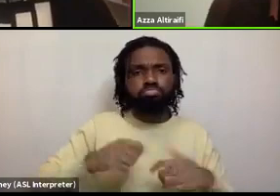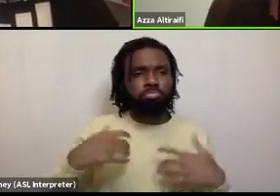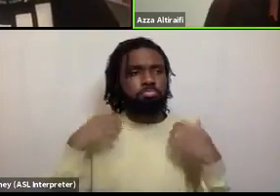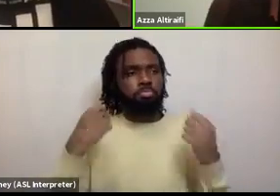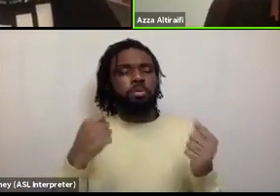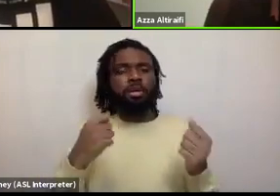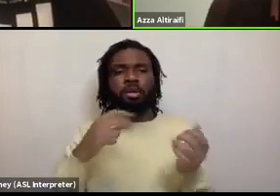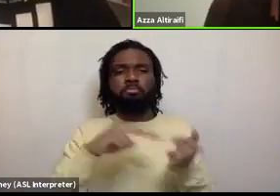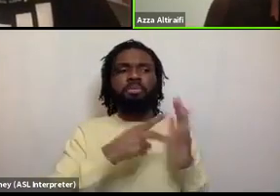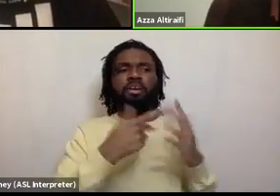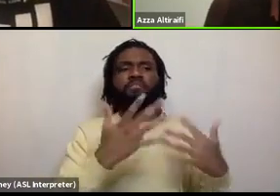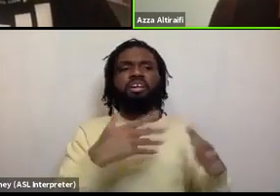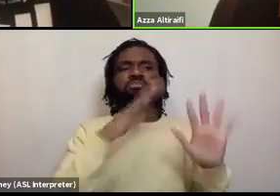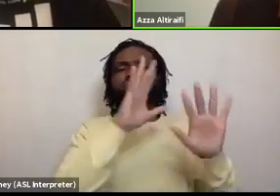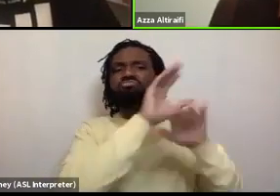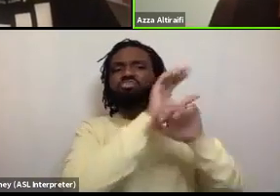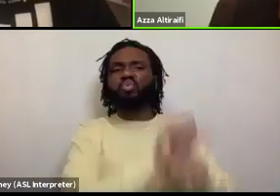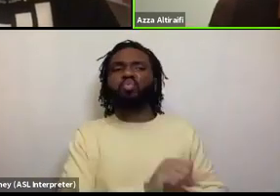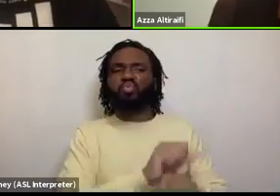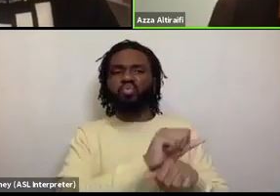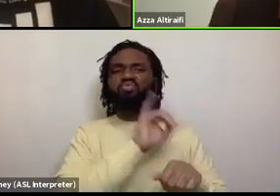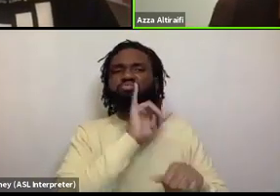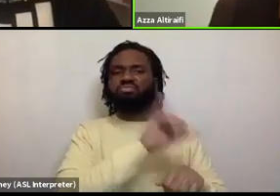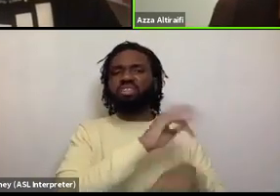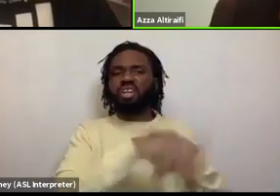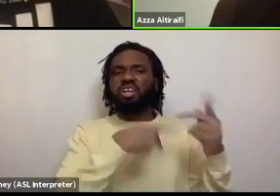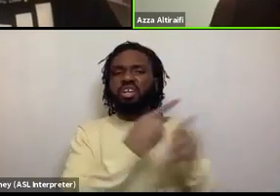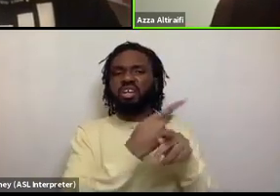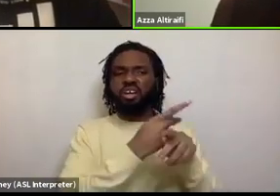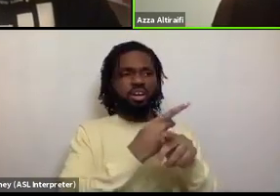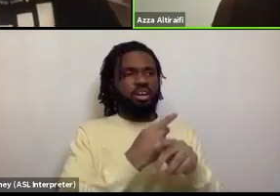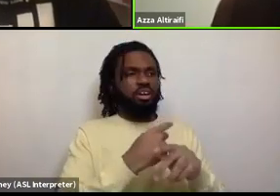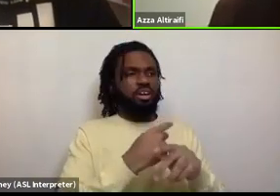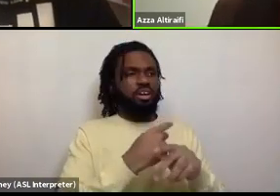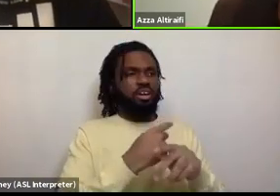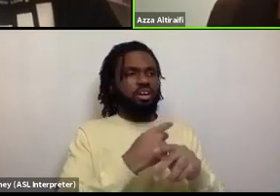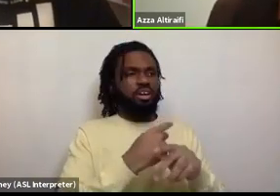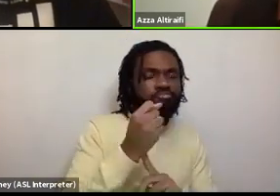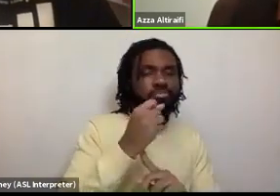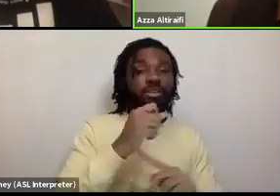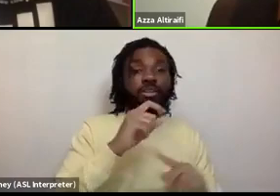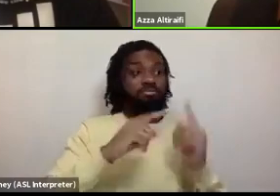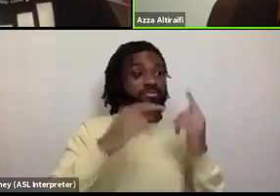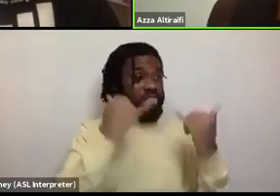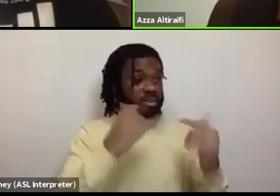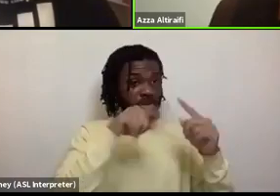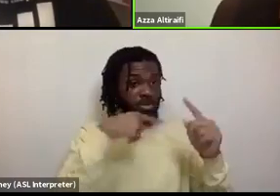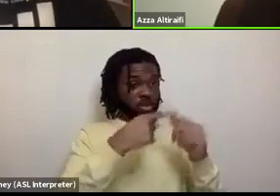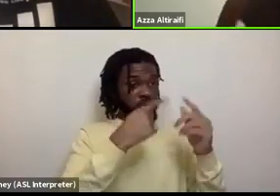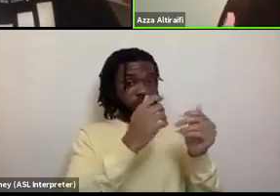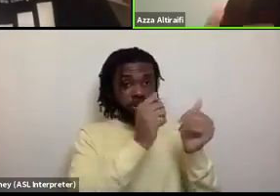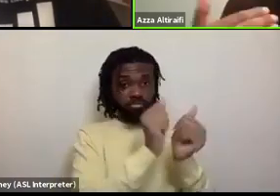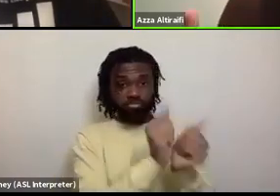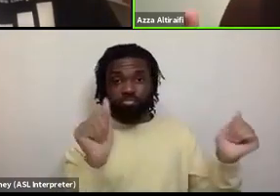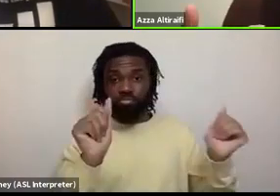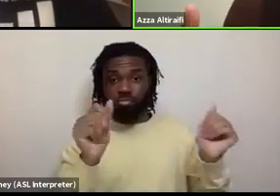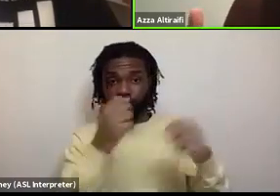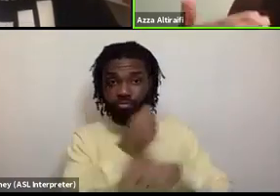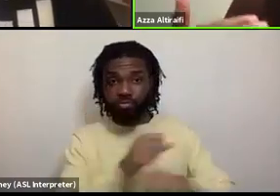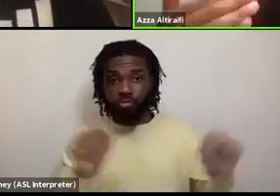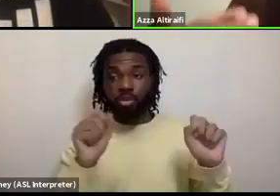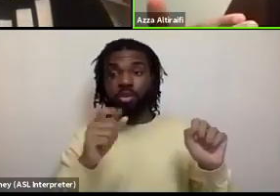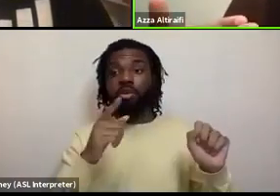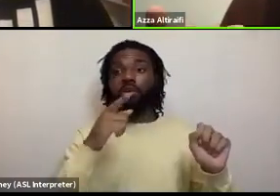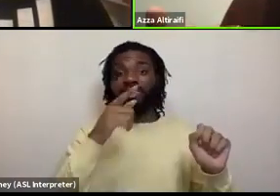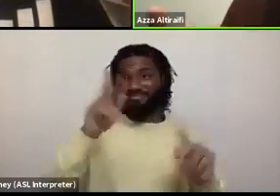and their enslavement. And then once enslaved people became freed, the people with power who had